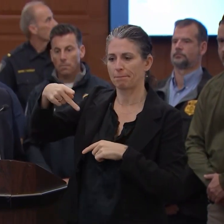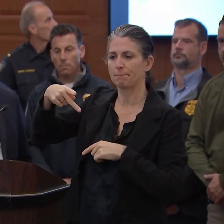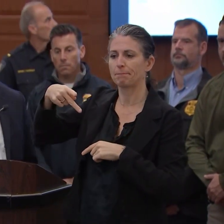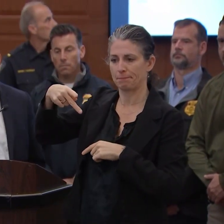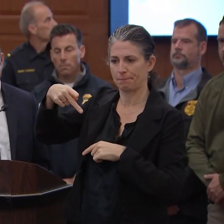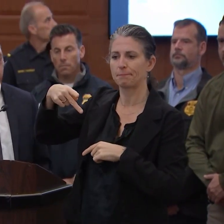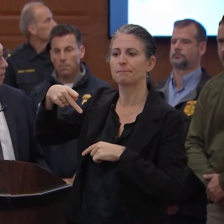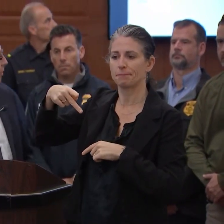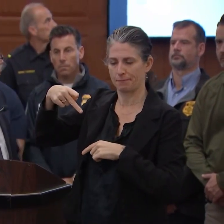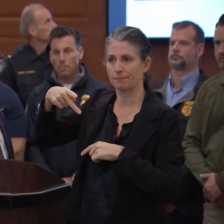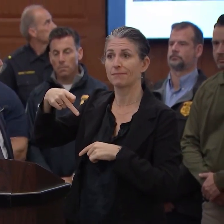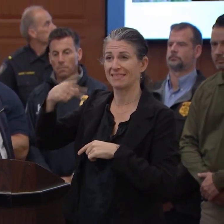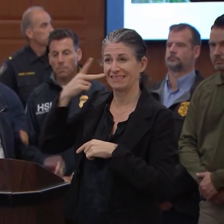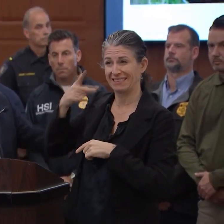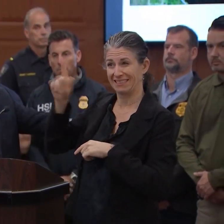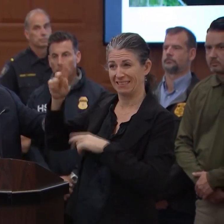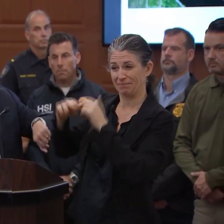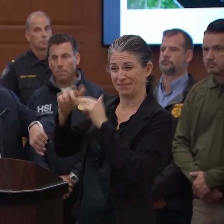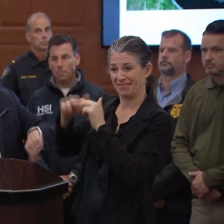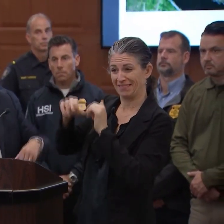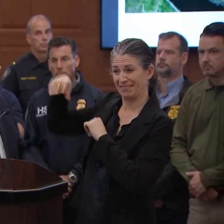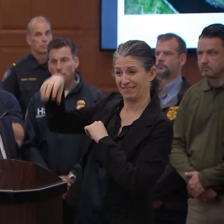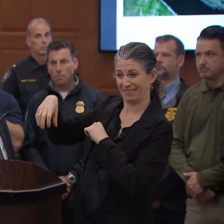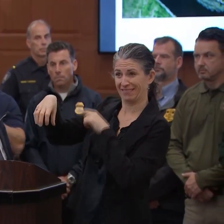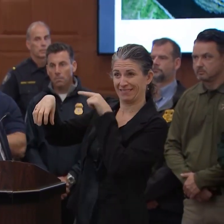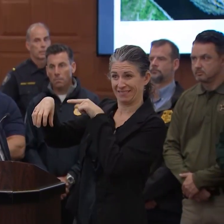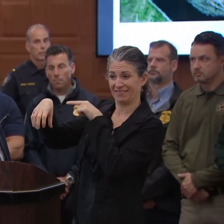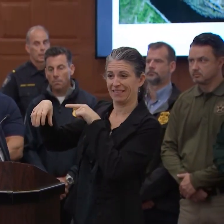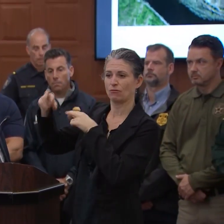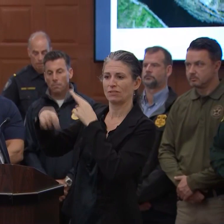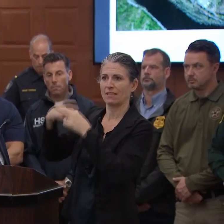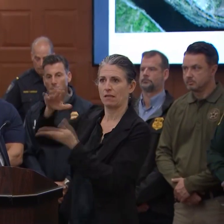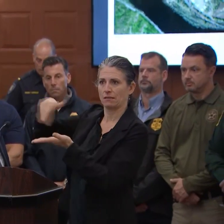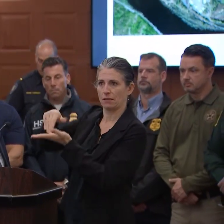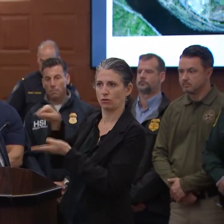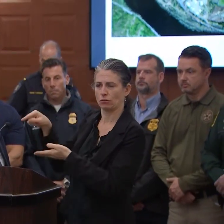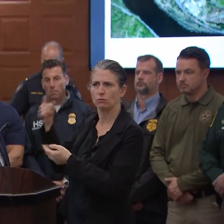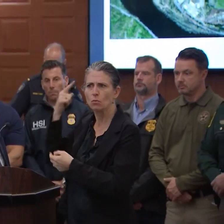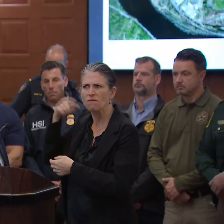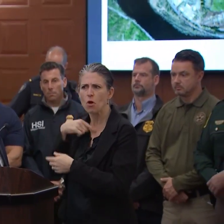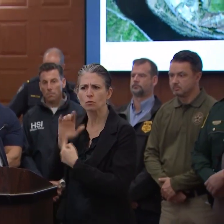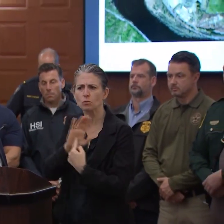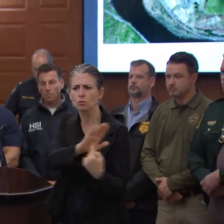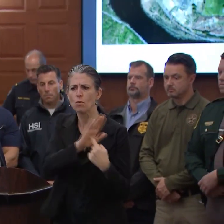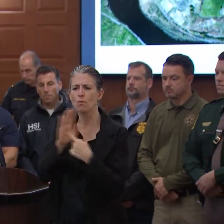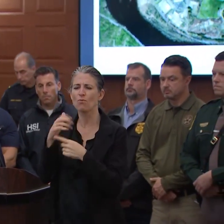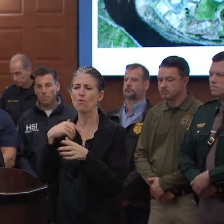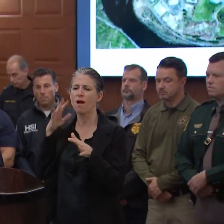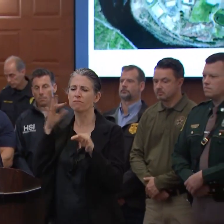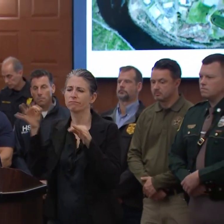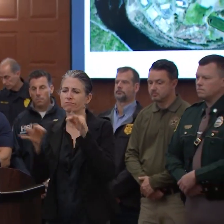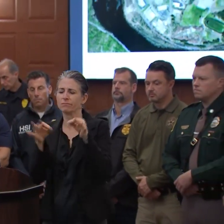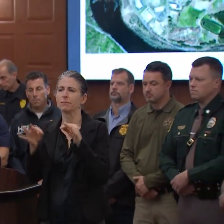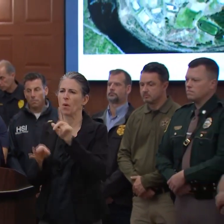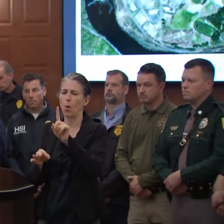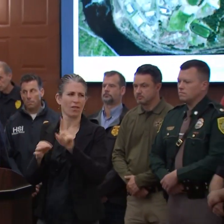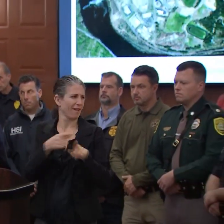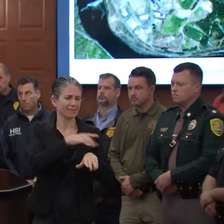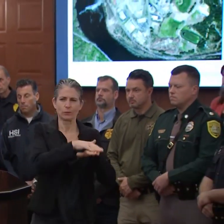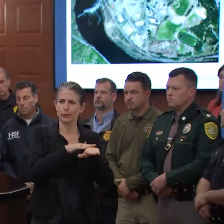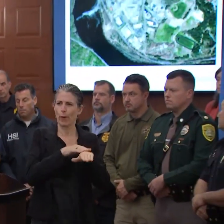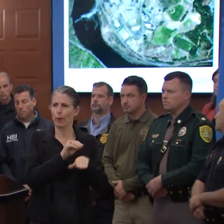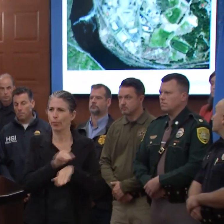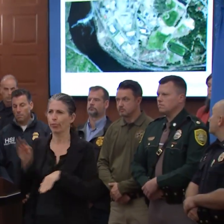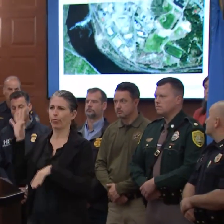at. And I wanted to show this. This is the primary reason that we're late, because we were trying to get this switched over from Google Maps to something that